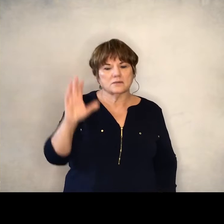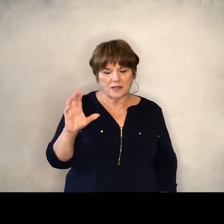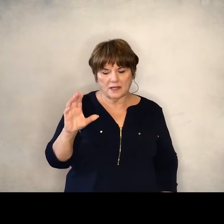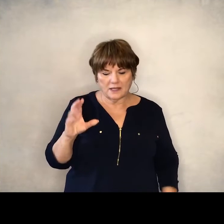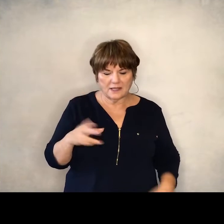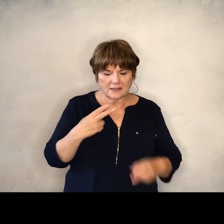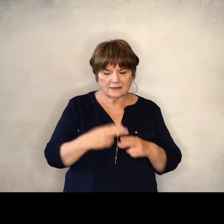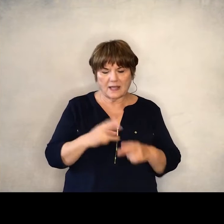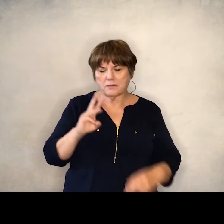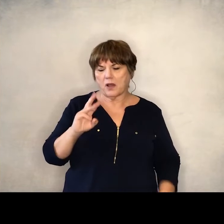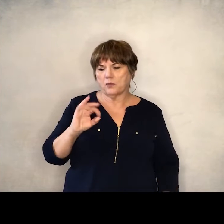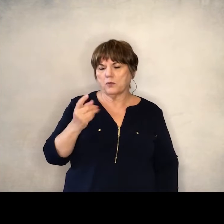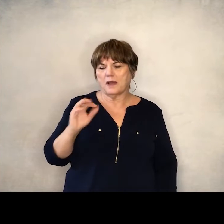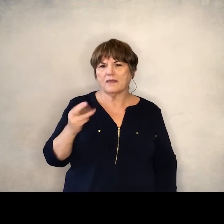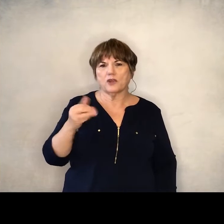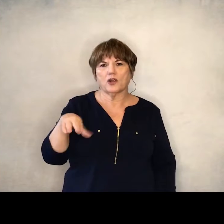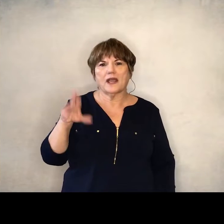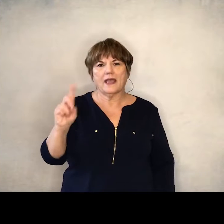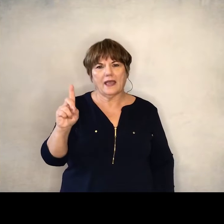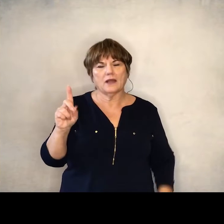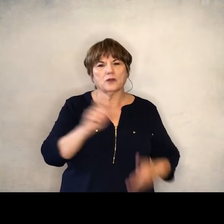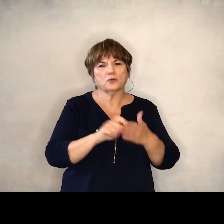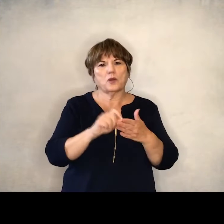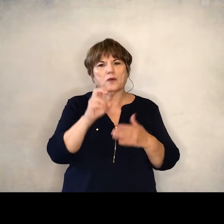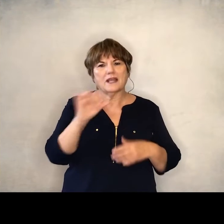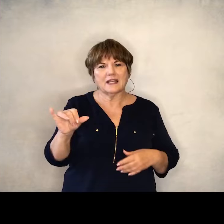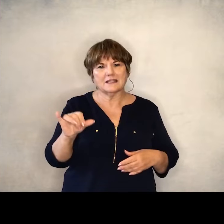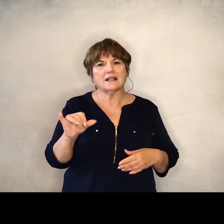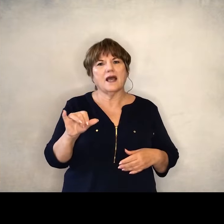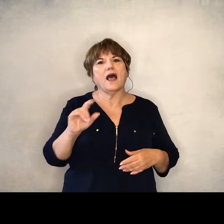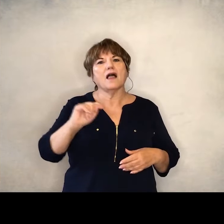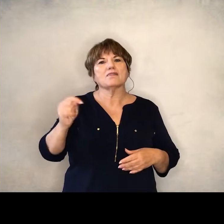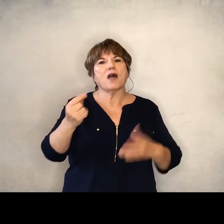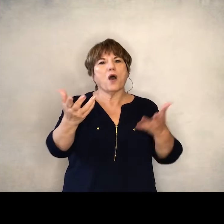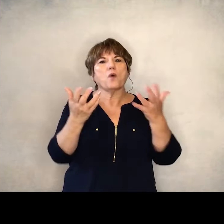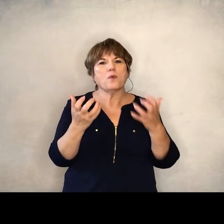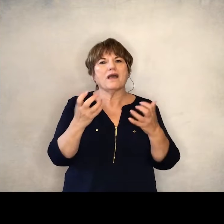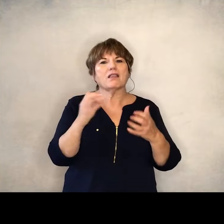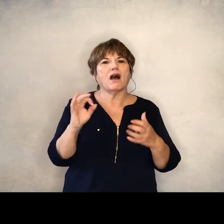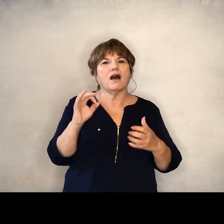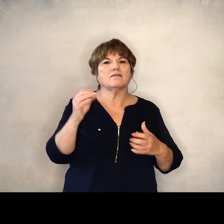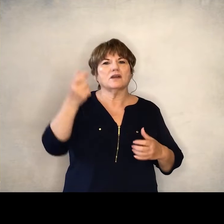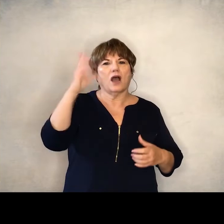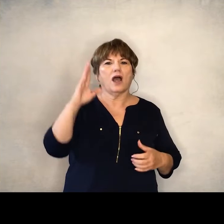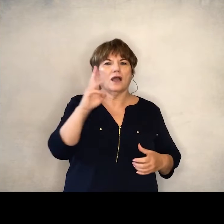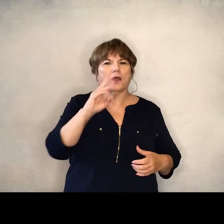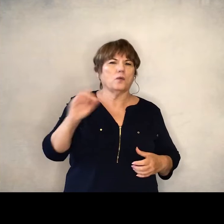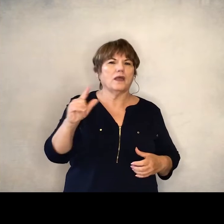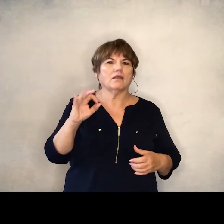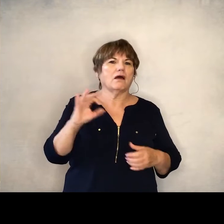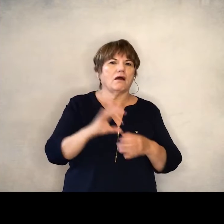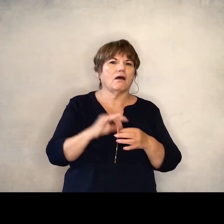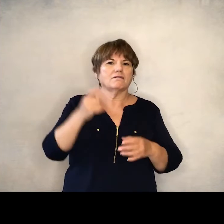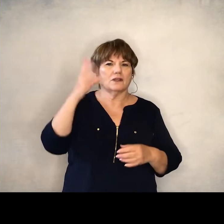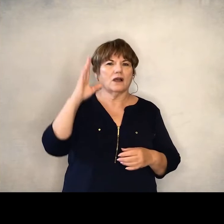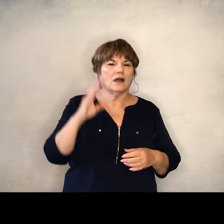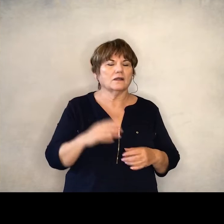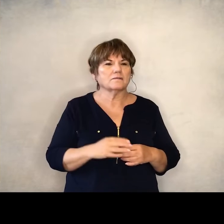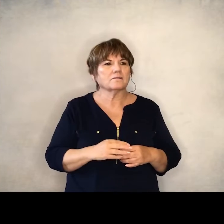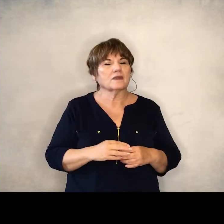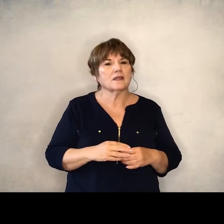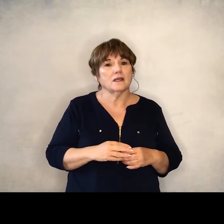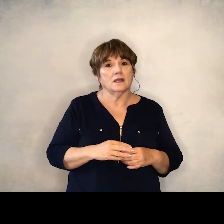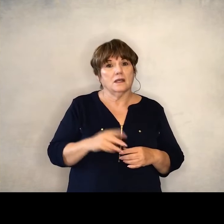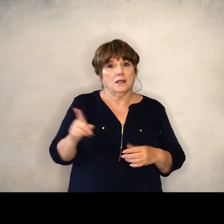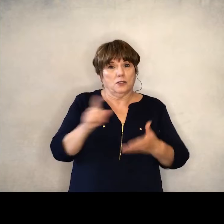wrote a brilliant essay titled "The Will of God," and it really helps us understand this stuff. Weatherhead, in this essay,